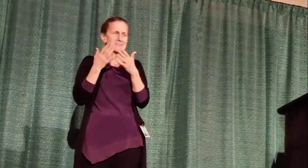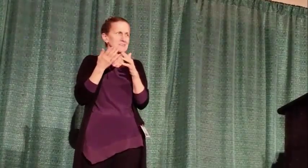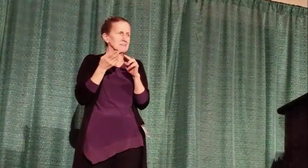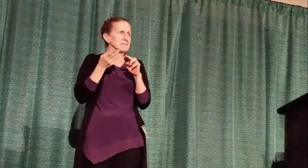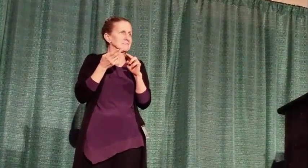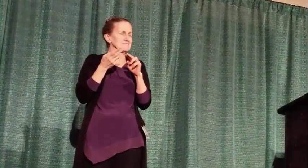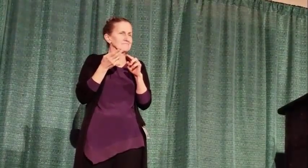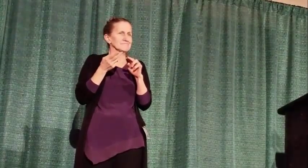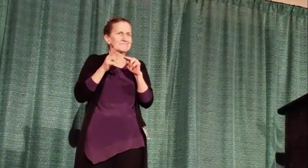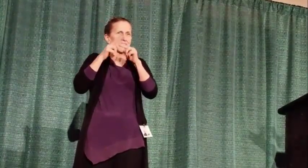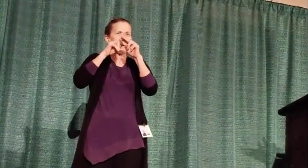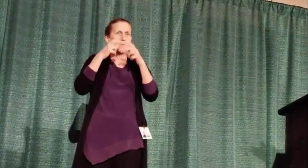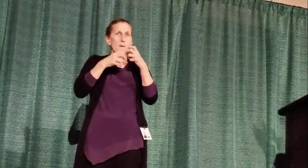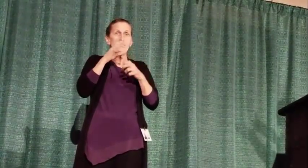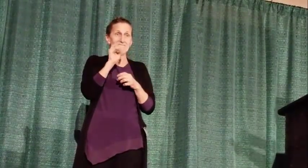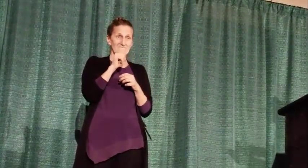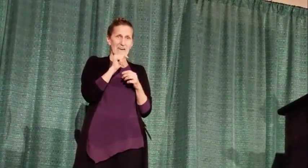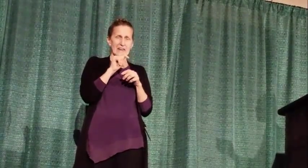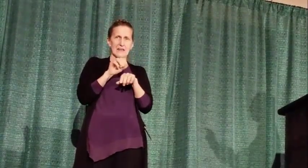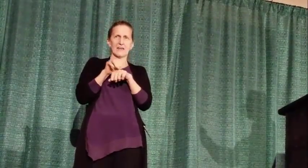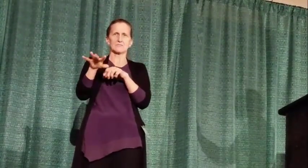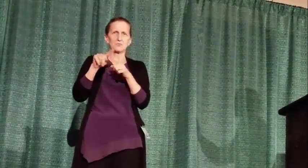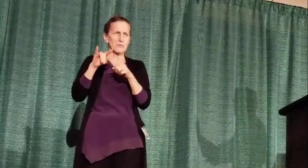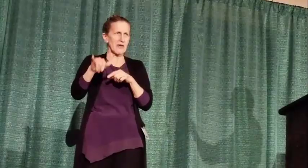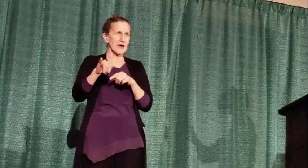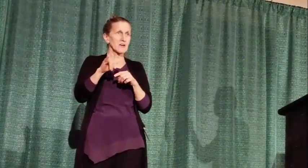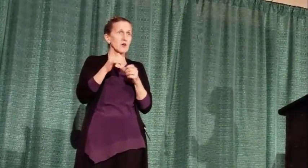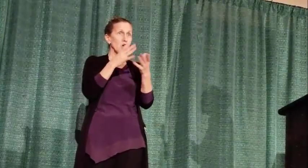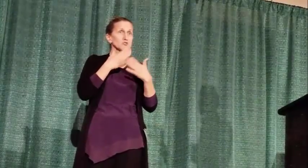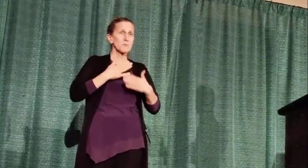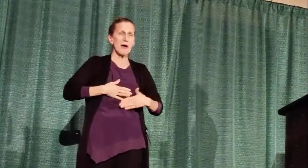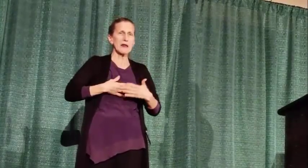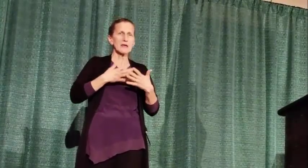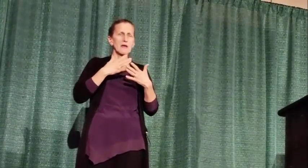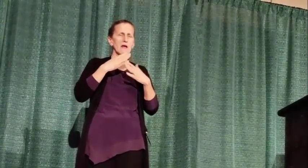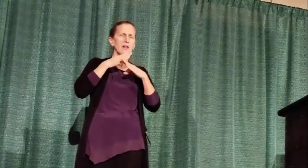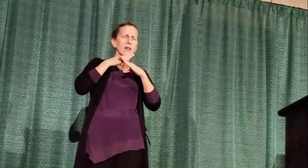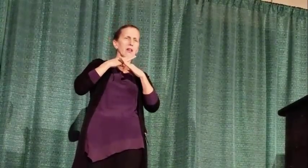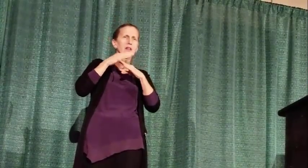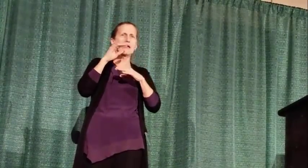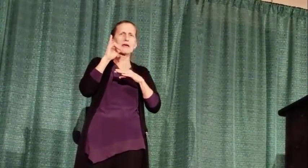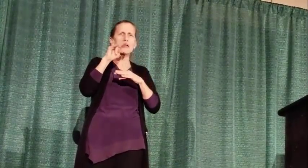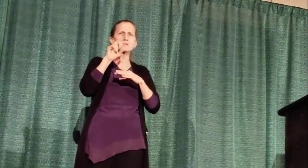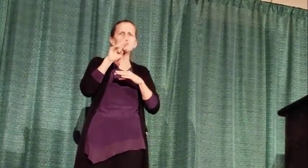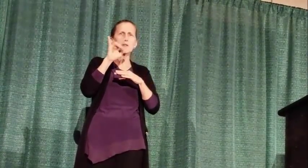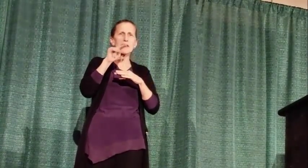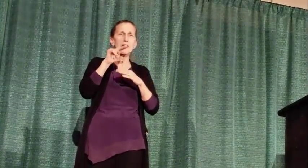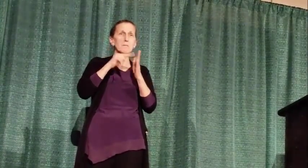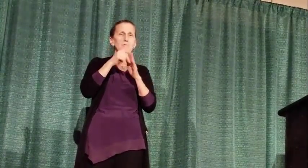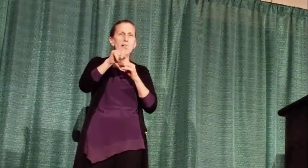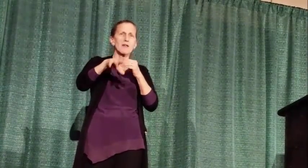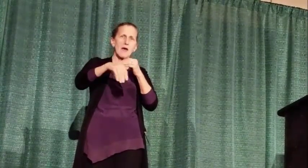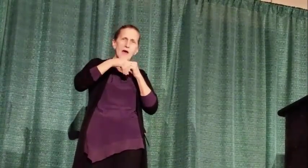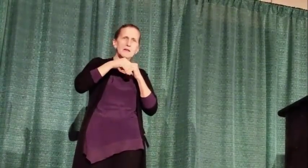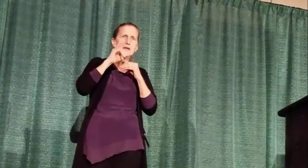So fat contributes to the cellular replication leading to cancer. It makes your body insulin resistant, so now you have to produce more insulin in